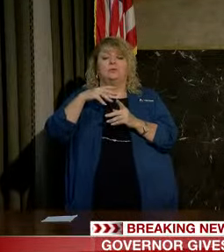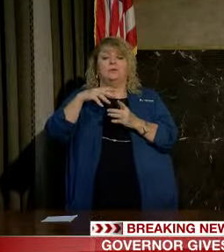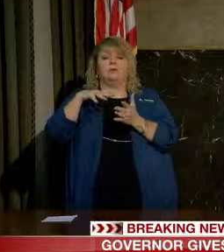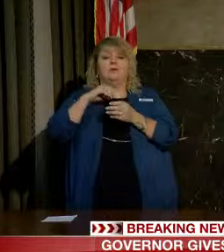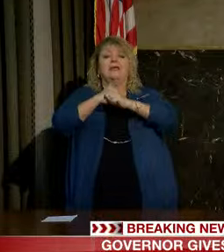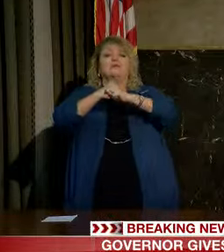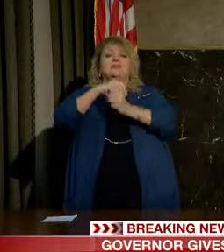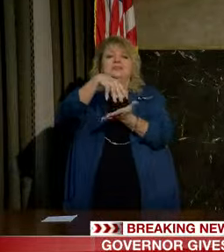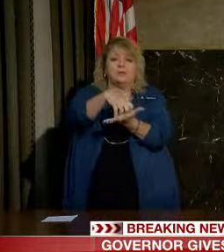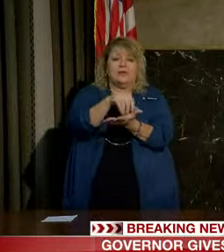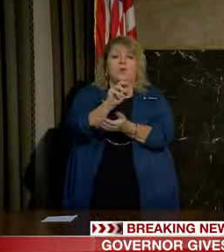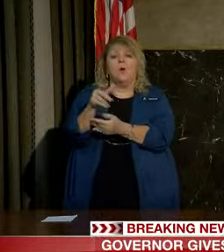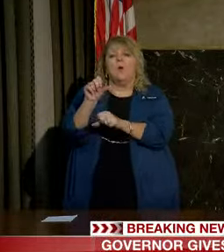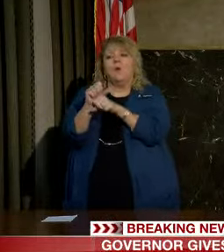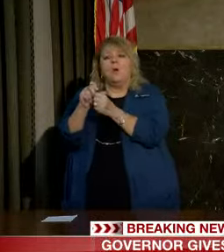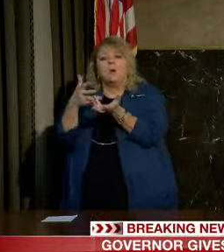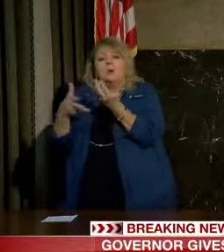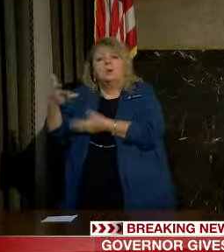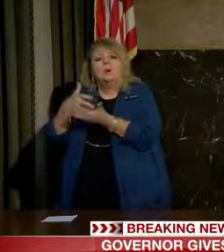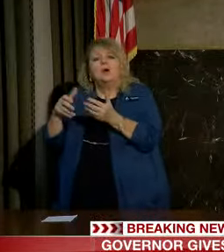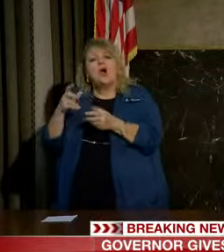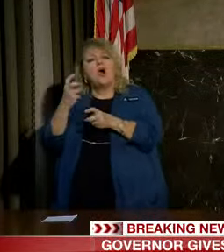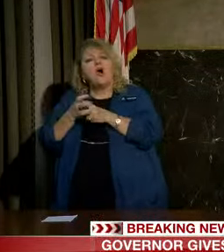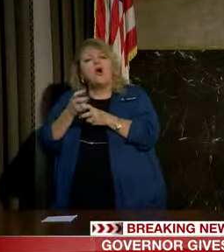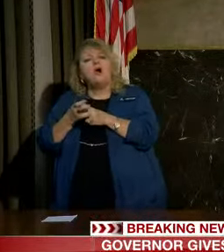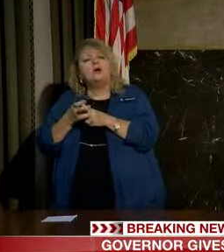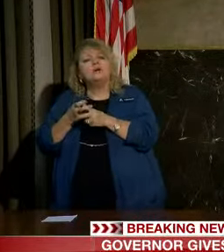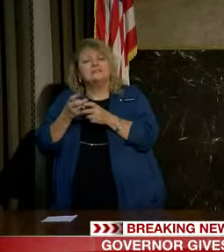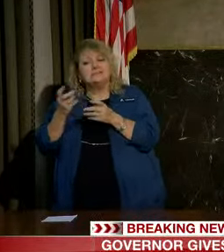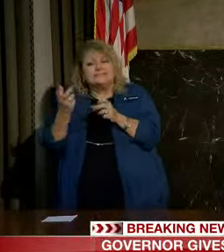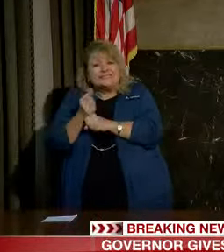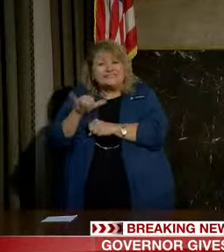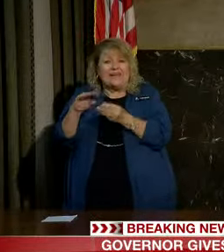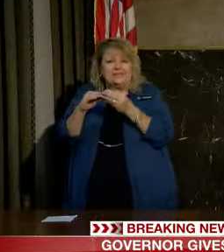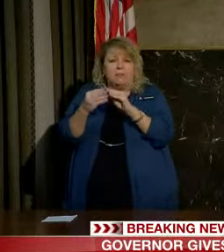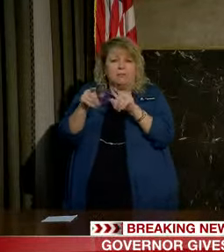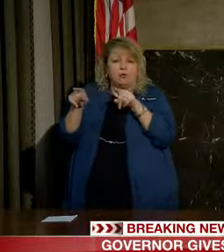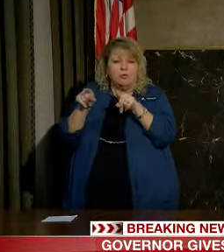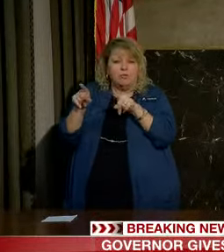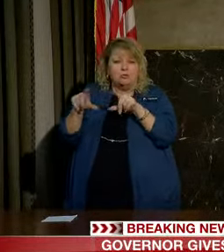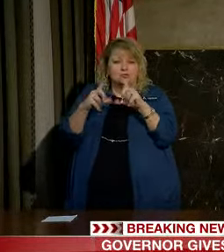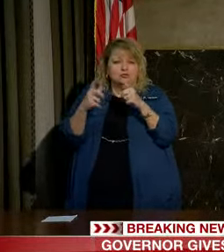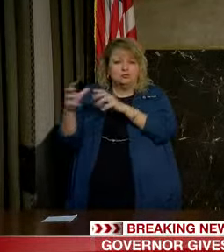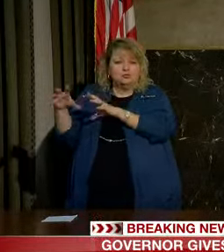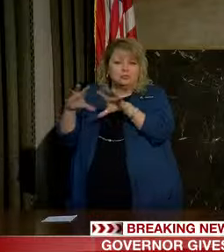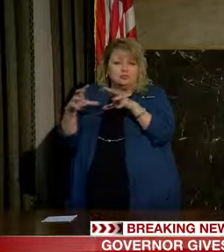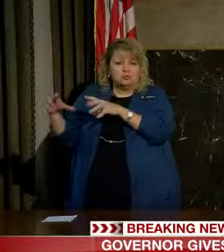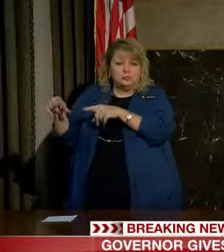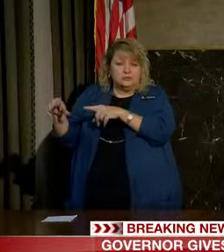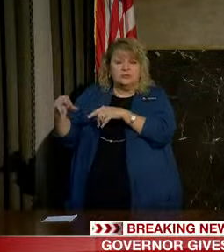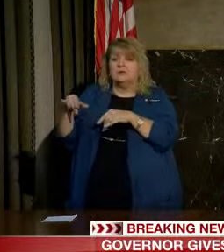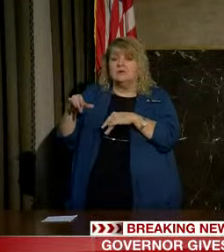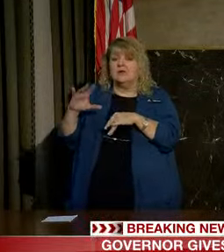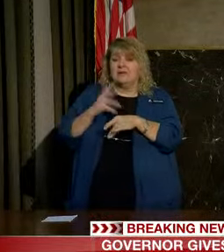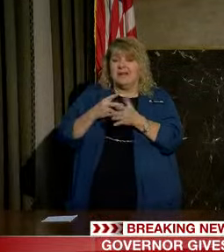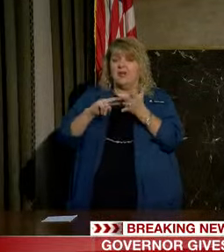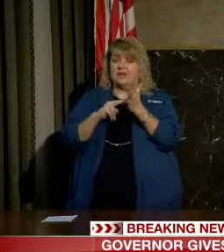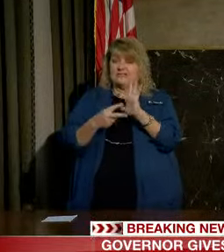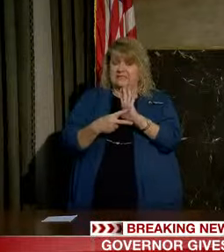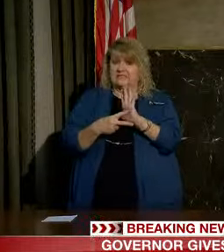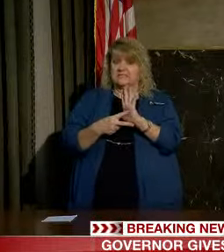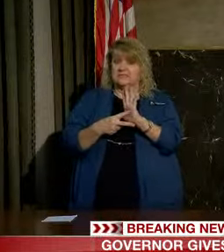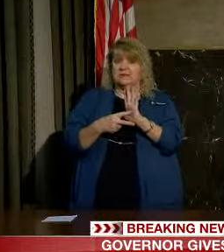exposure, it's challenging to parse that down to get an accurate number. So I don't have a number, but our intent here is to make the criteria